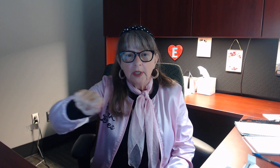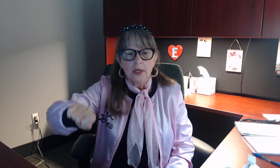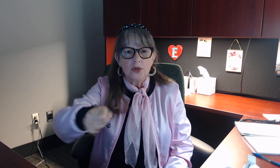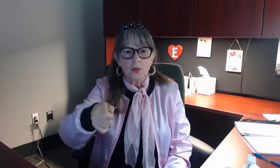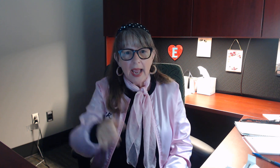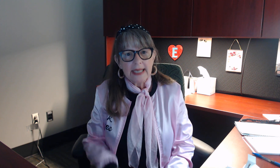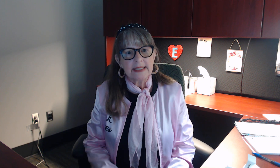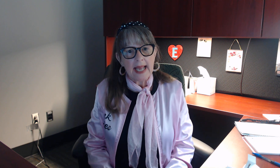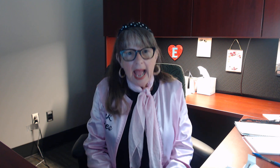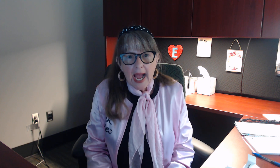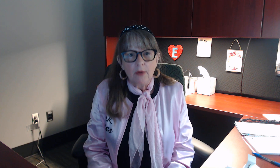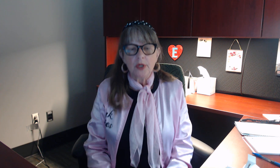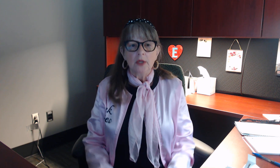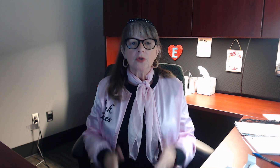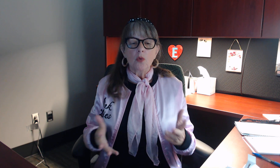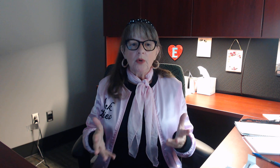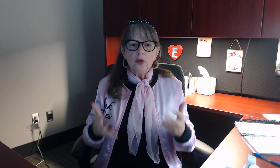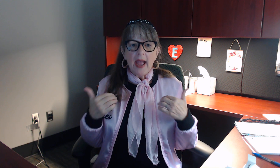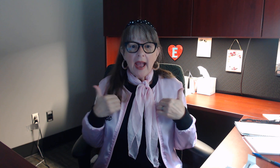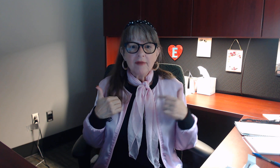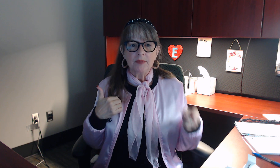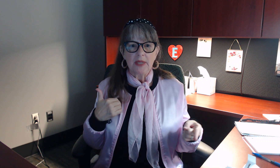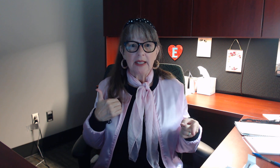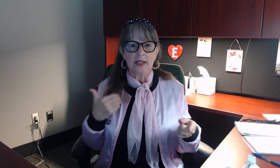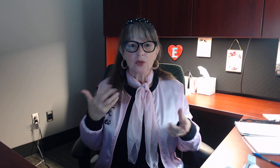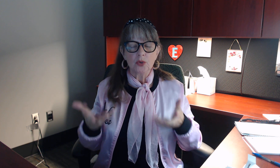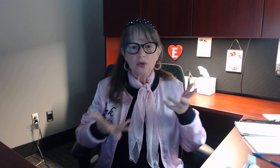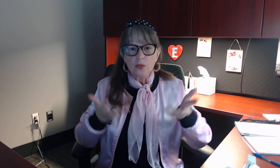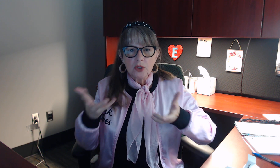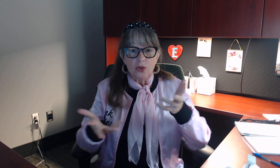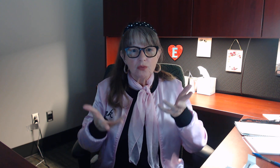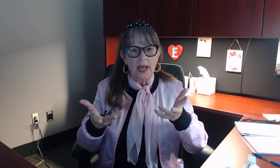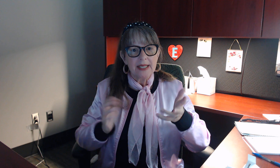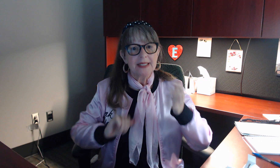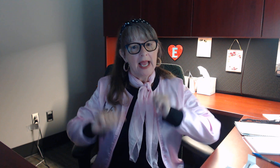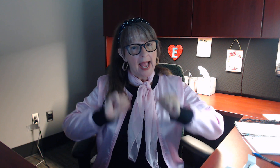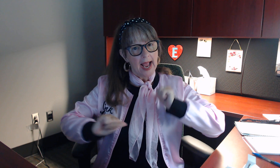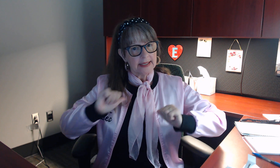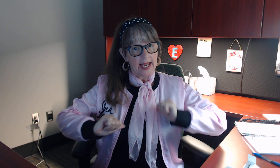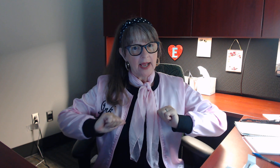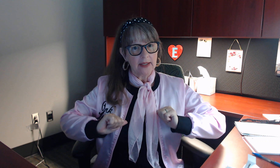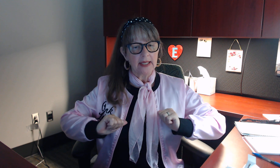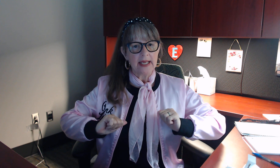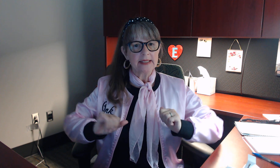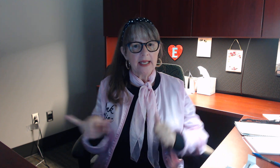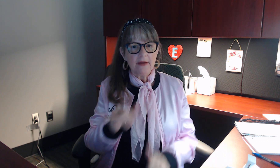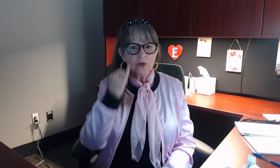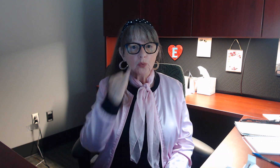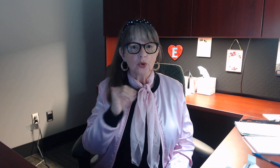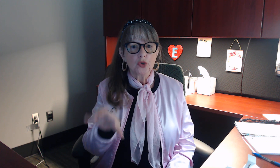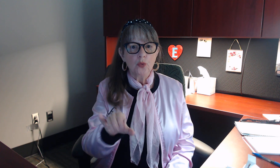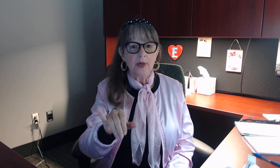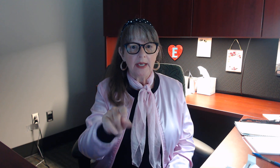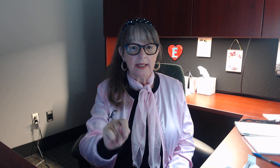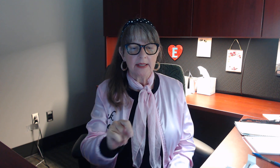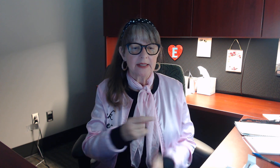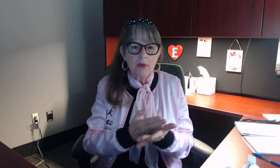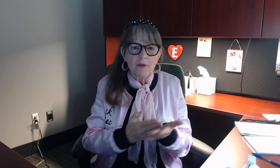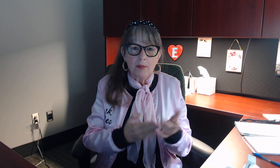So act it out. So when you have something like this, when you're doing charades, act it out like as if you were doing it. Some of them are